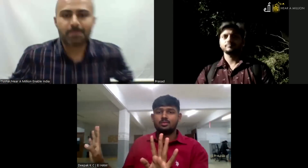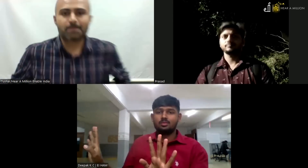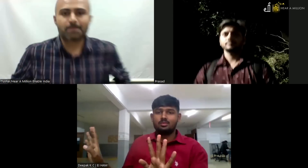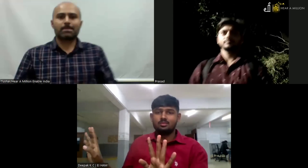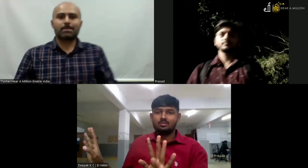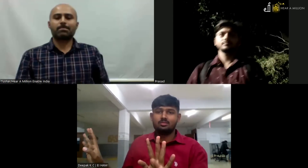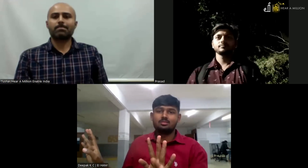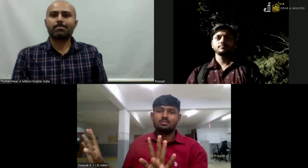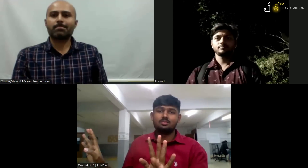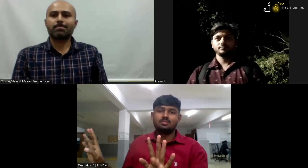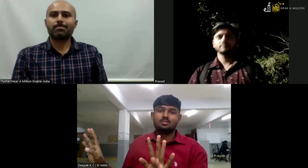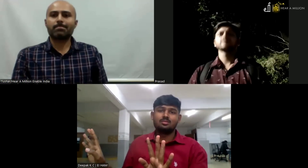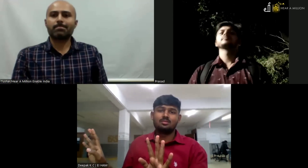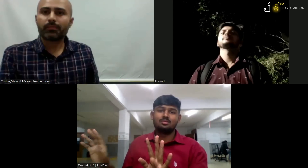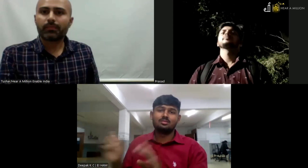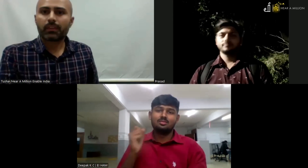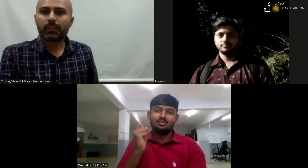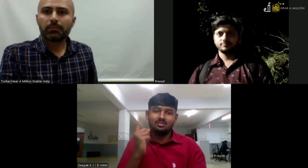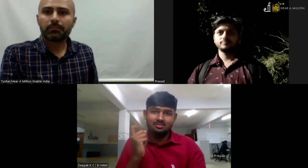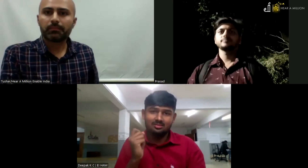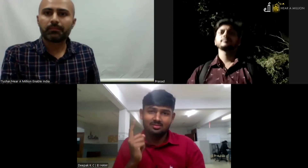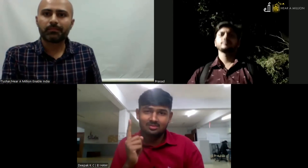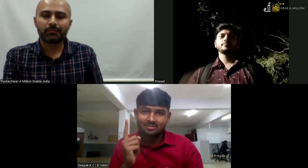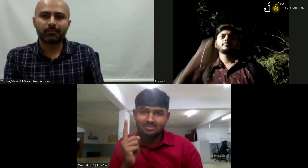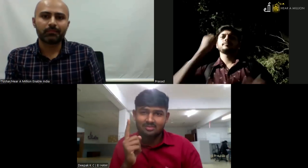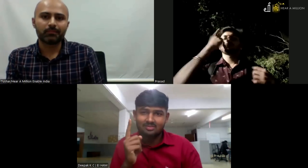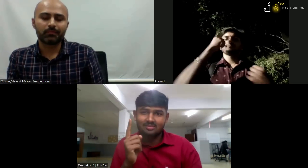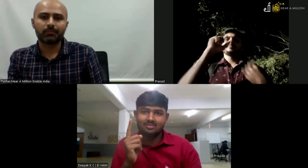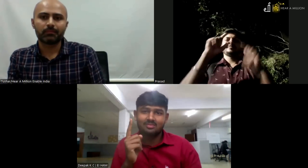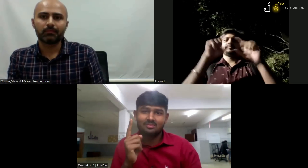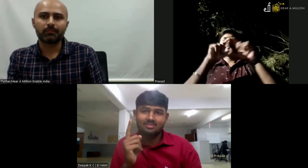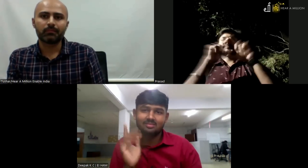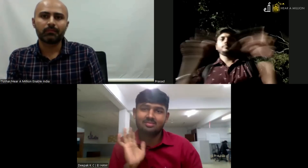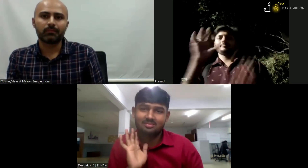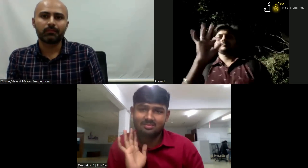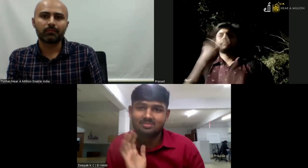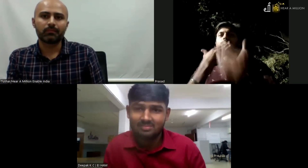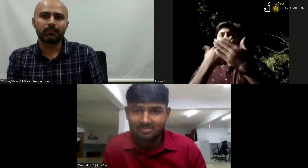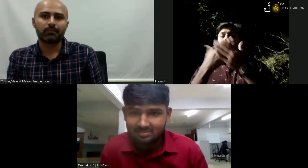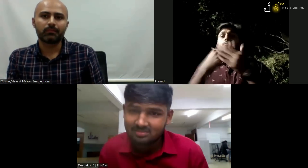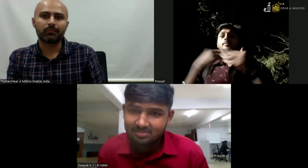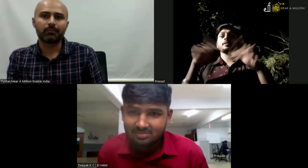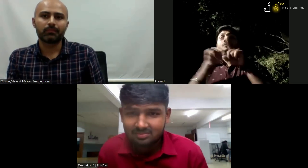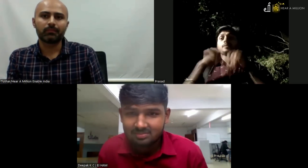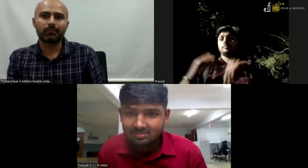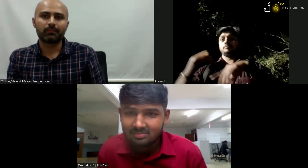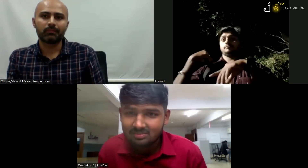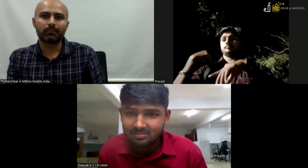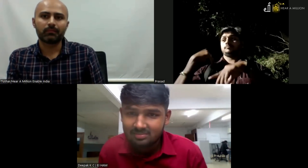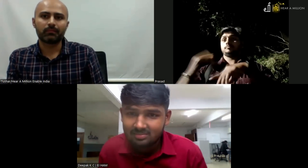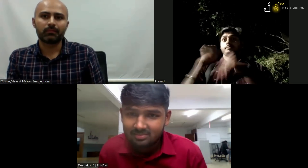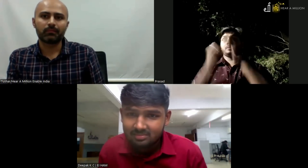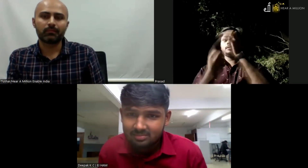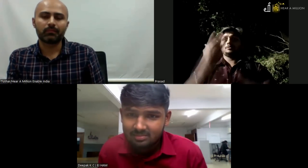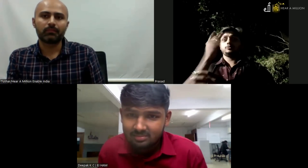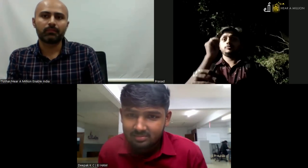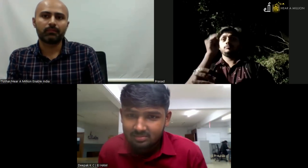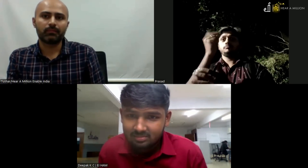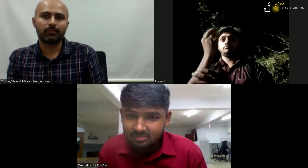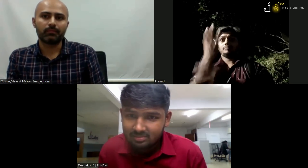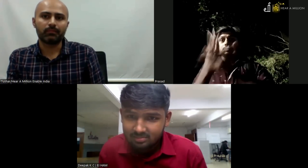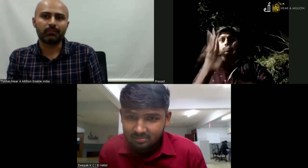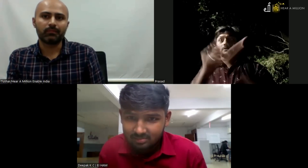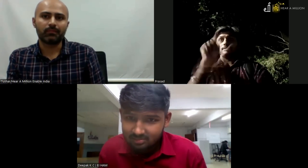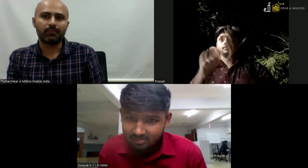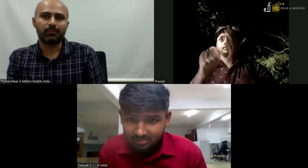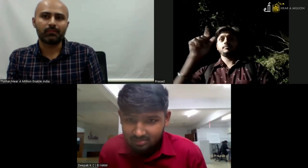to accept or just let it go, that complaint can be actually torn. Okay, thank you for explaining.